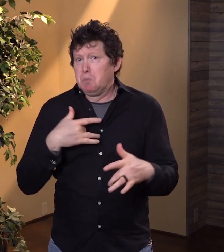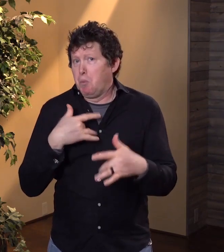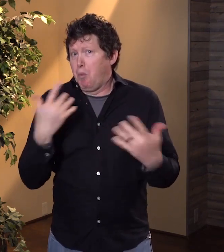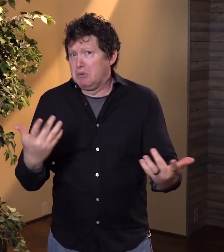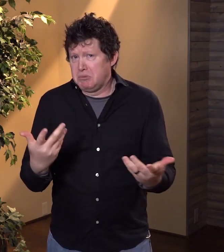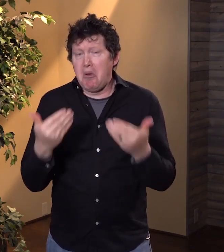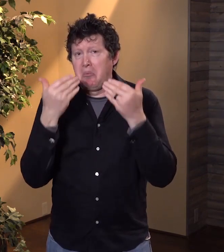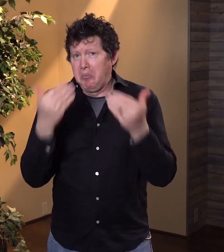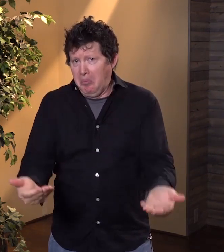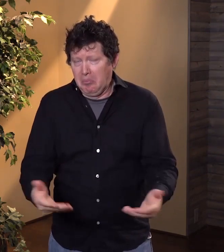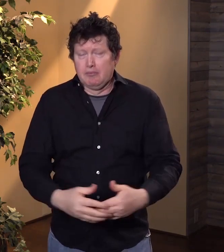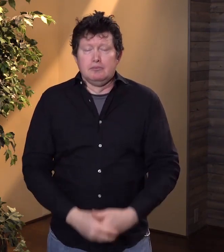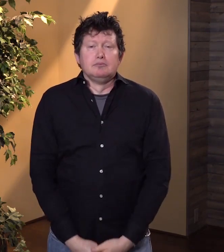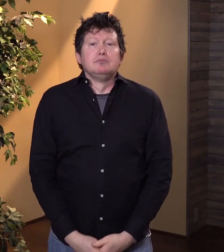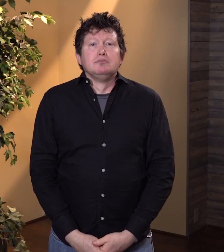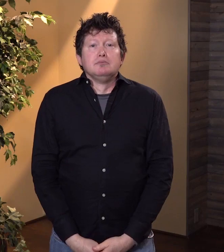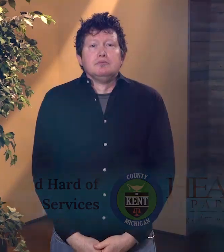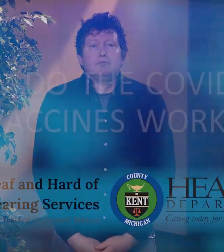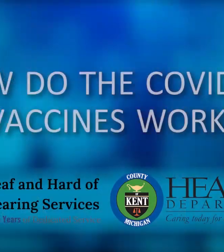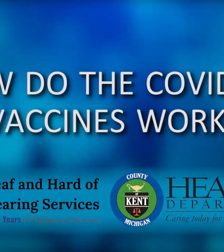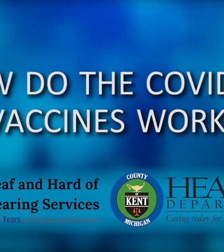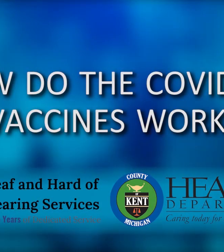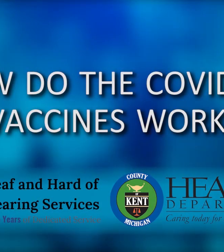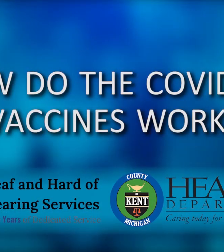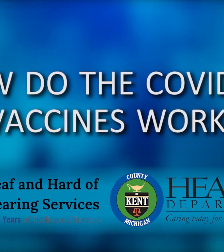what's going on with the vaccination process.